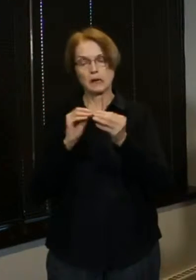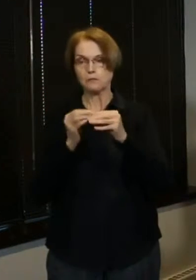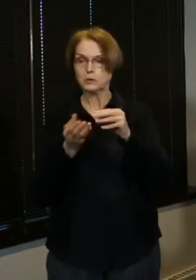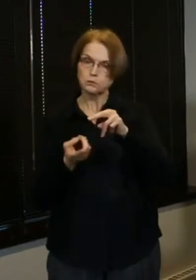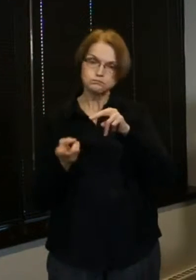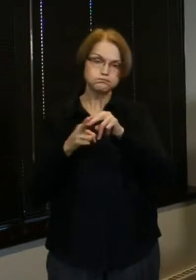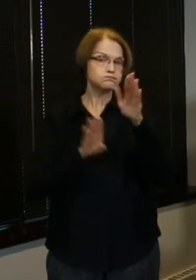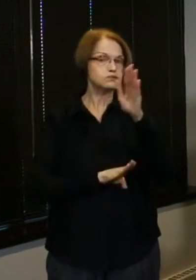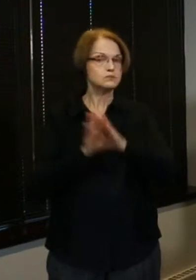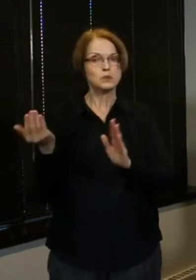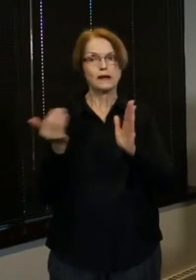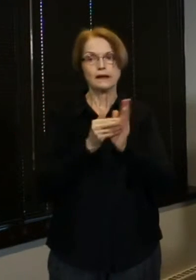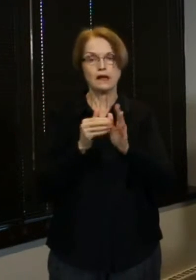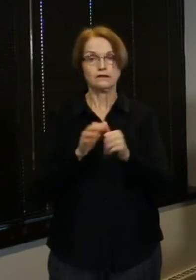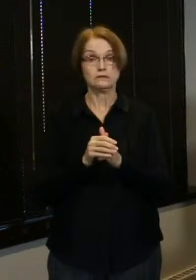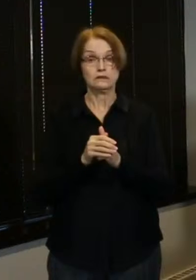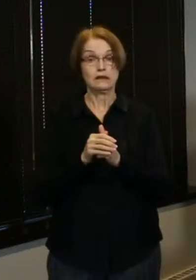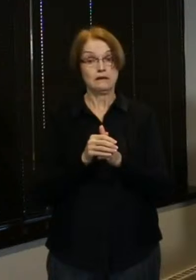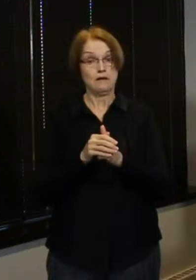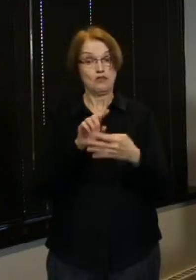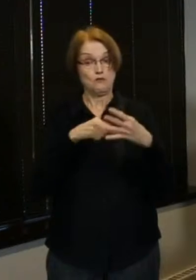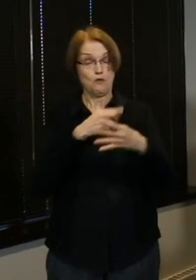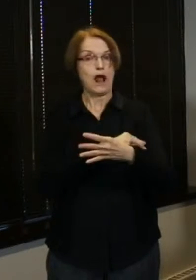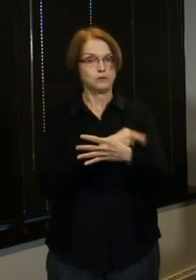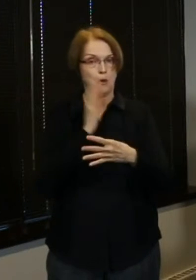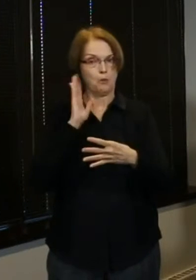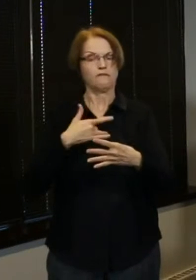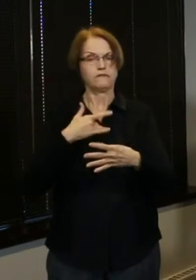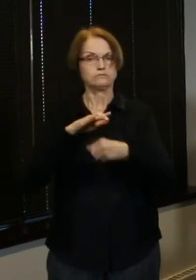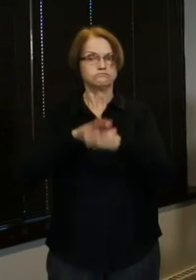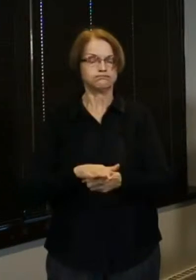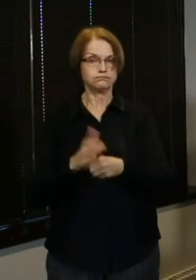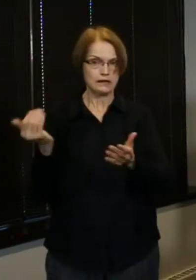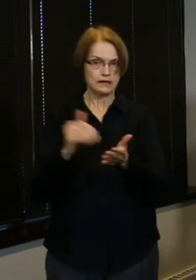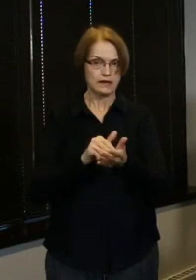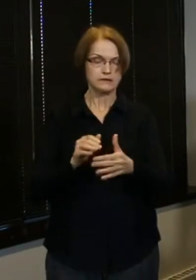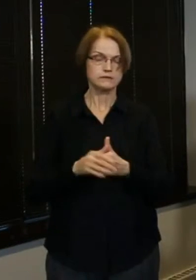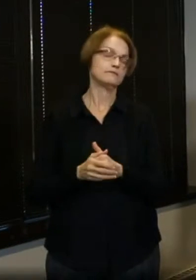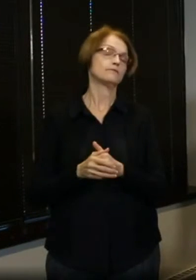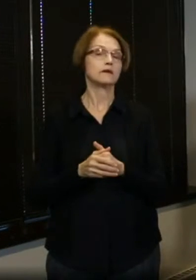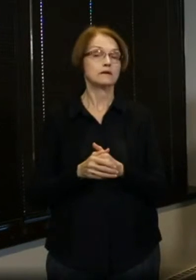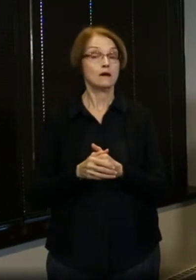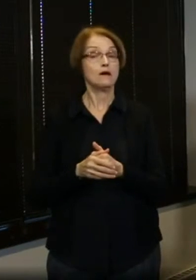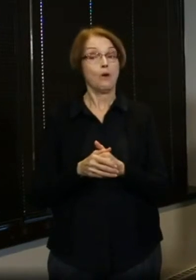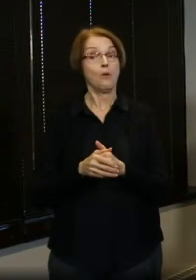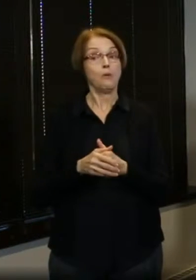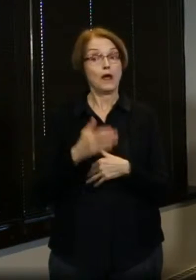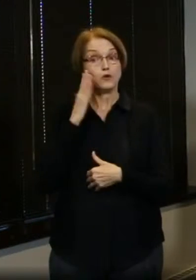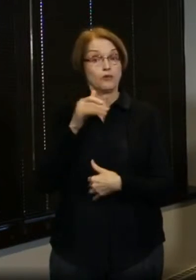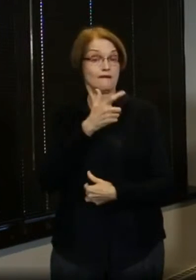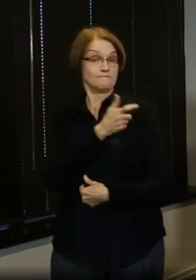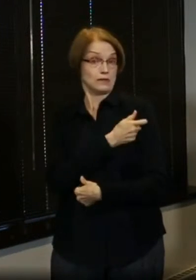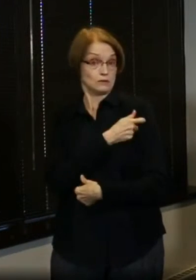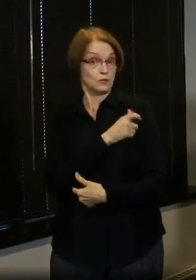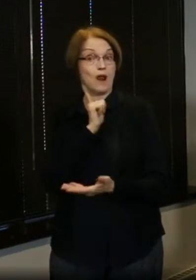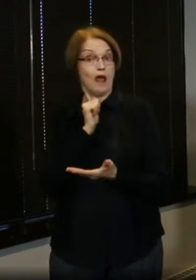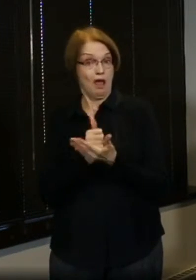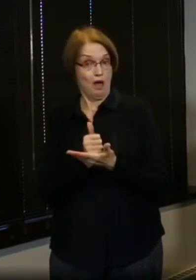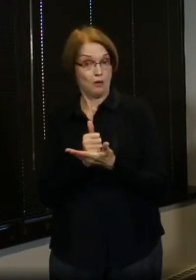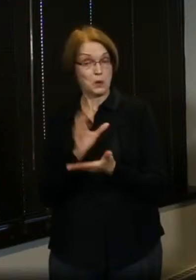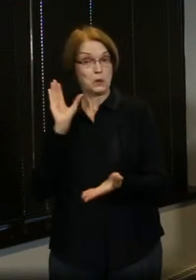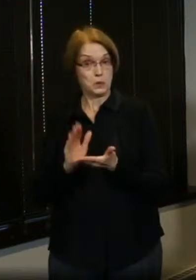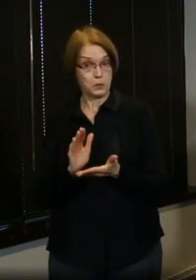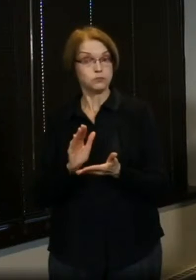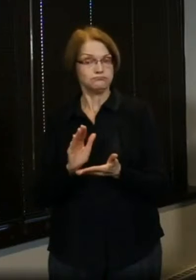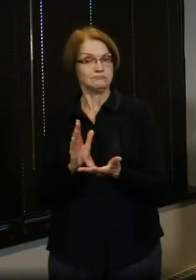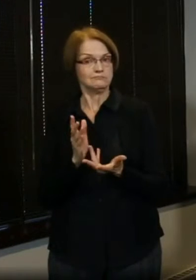our healthcare system will rise again. Now, vaccinations are going to help, but as everybody knows, we don't have